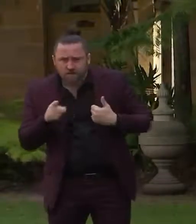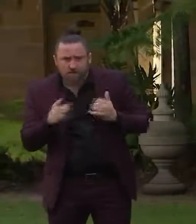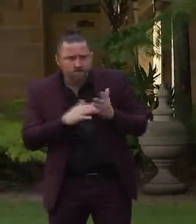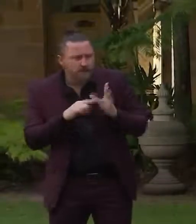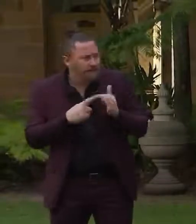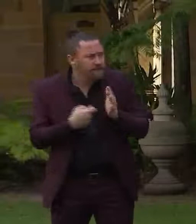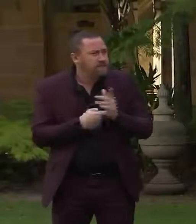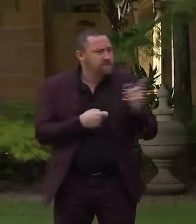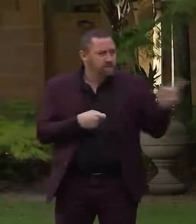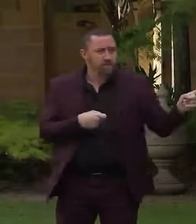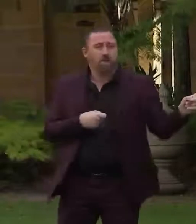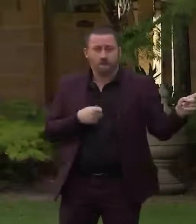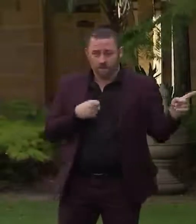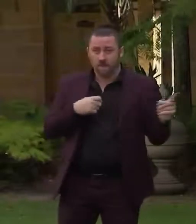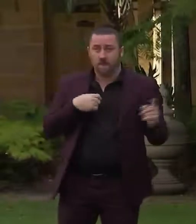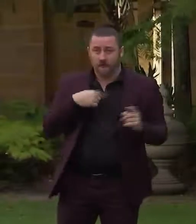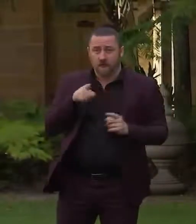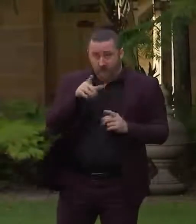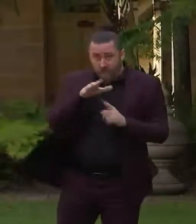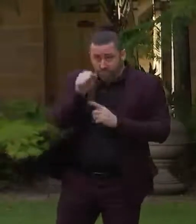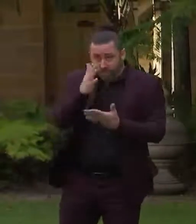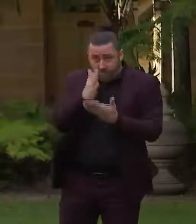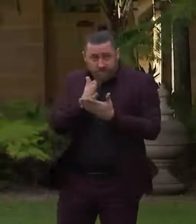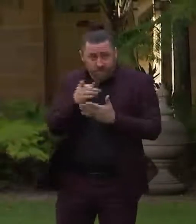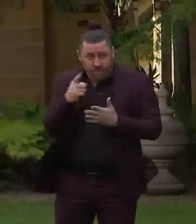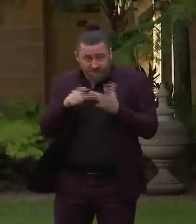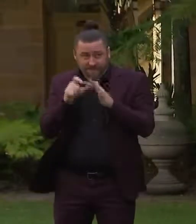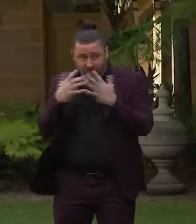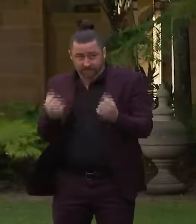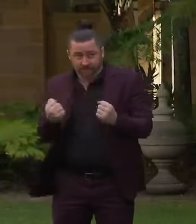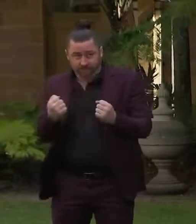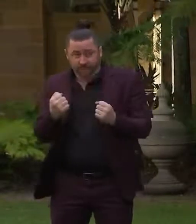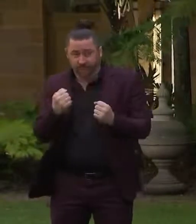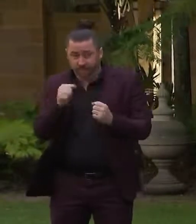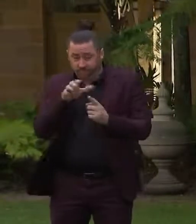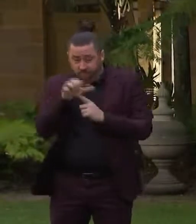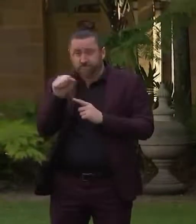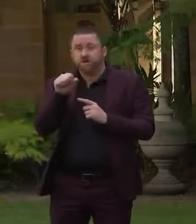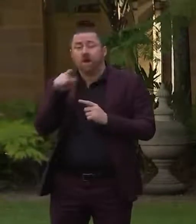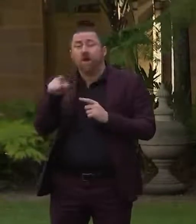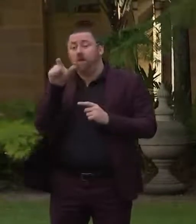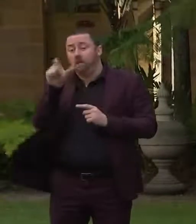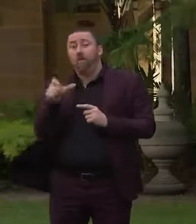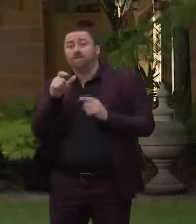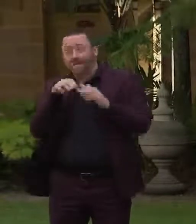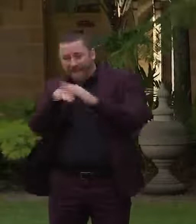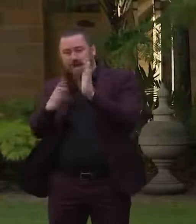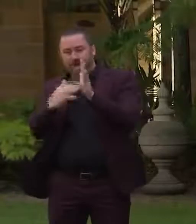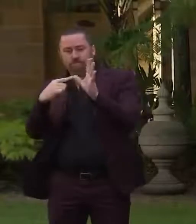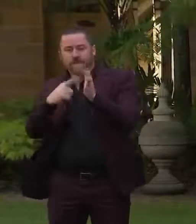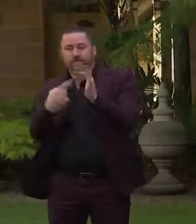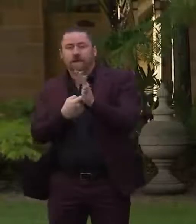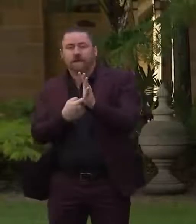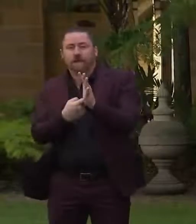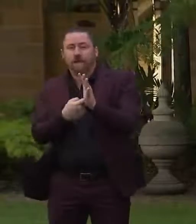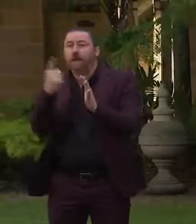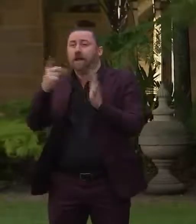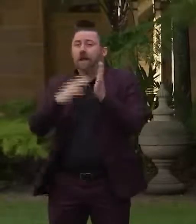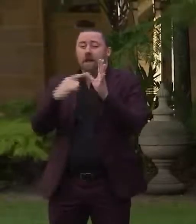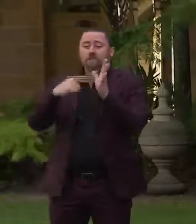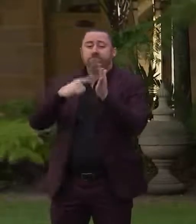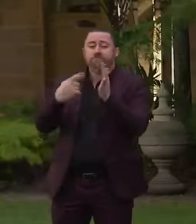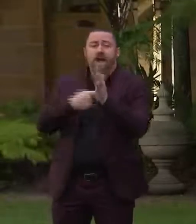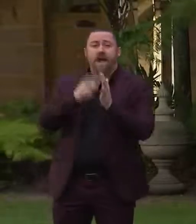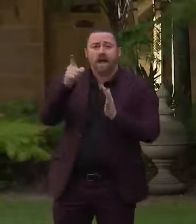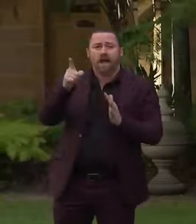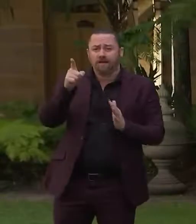That was one of the positive cases went there. So a positive case visited the Mater, and the Mater Hospital is very,